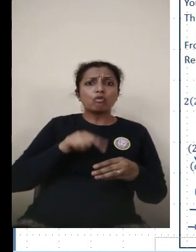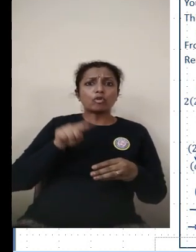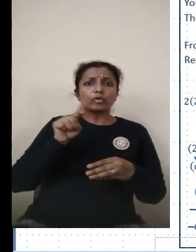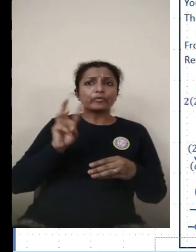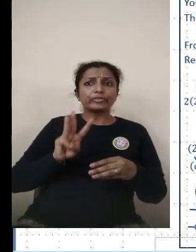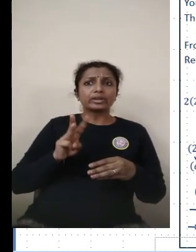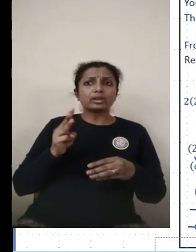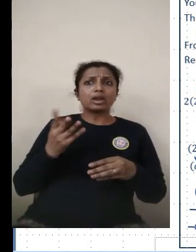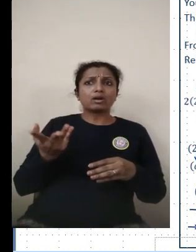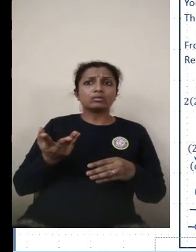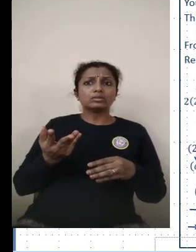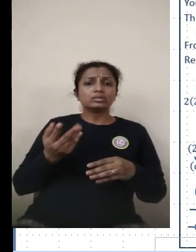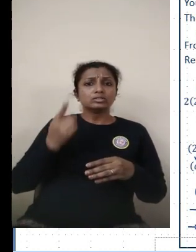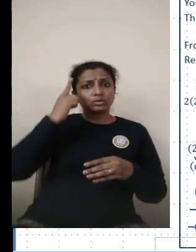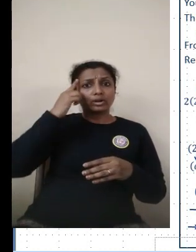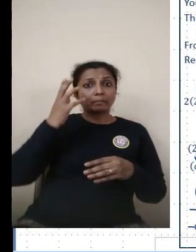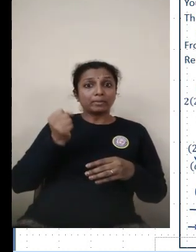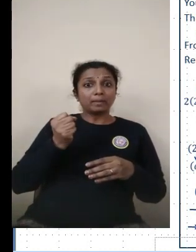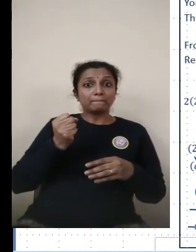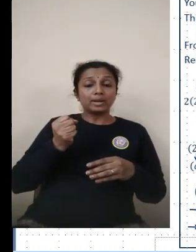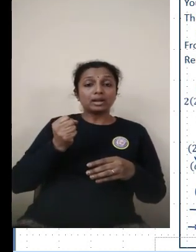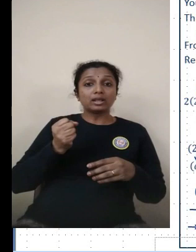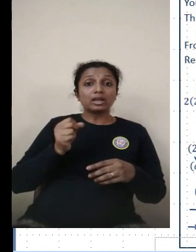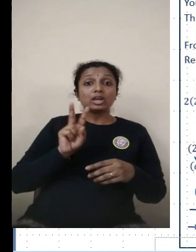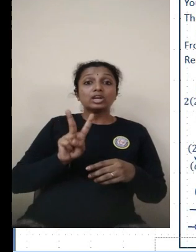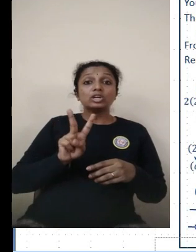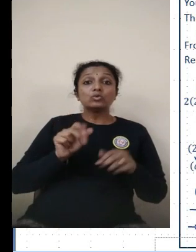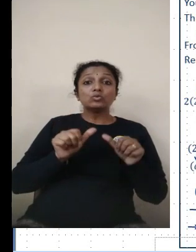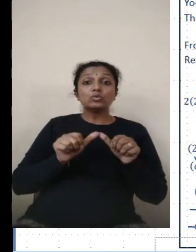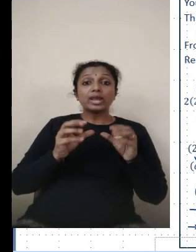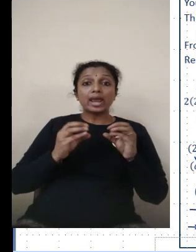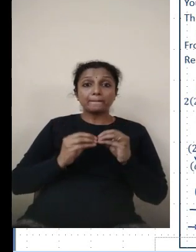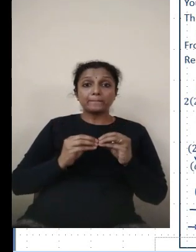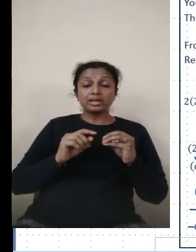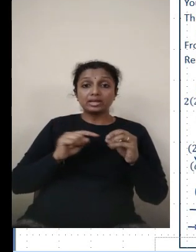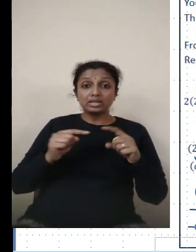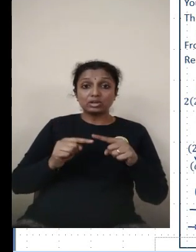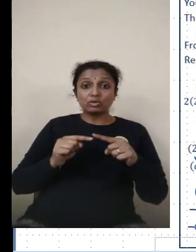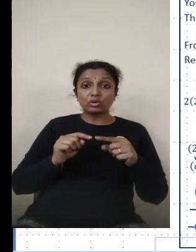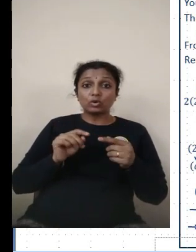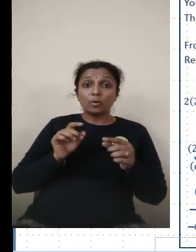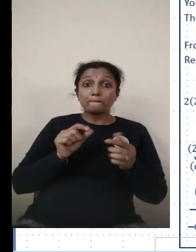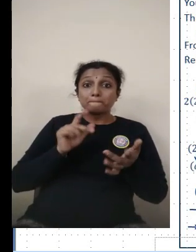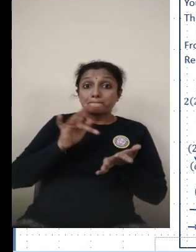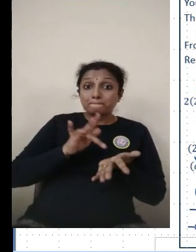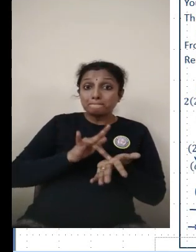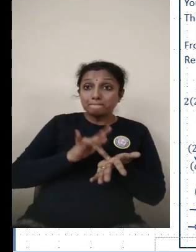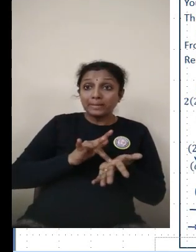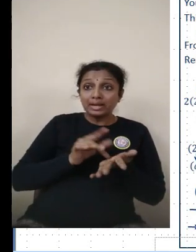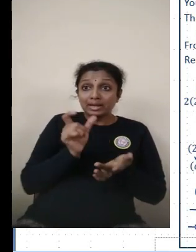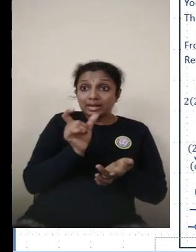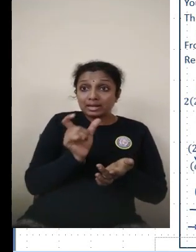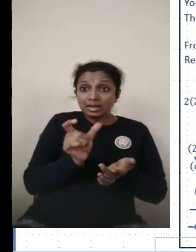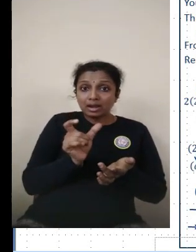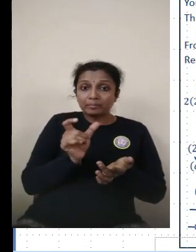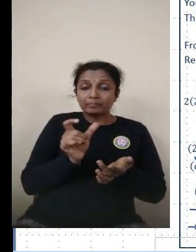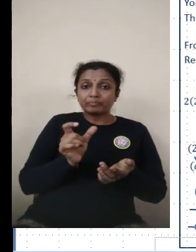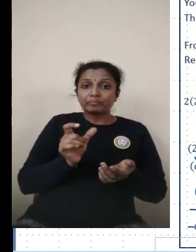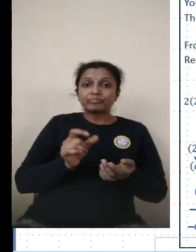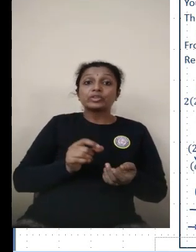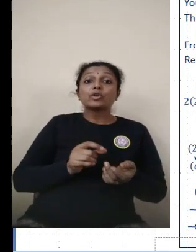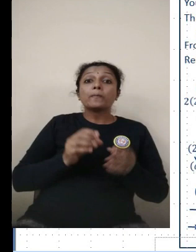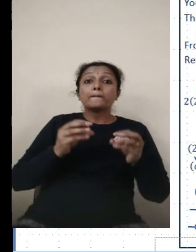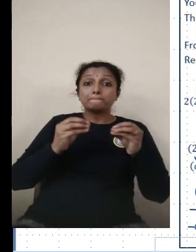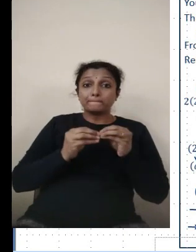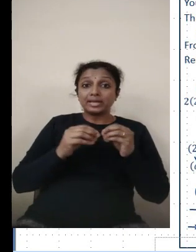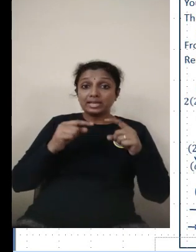the value of b, I already told you the value of b will be always middle term divided by 2 times a. So,